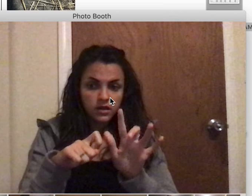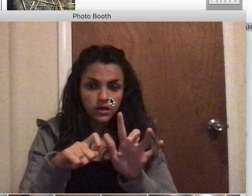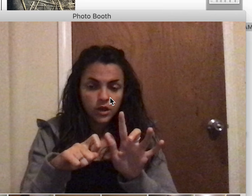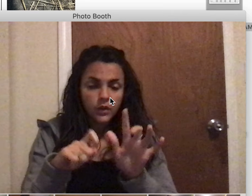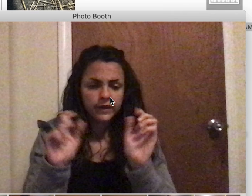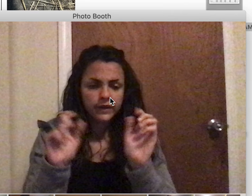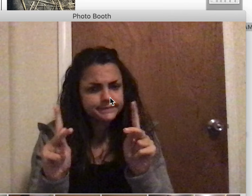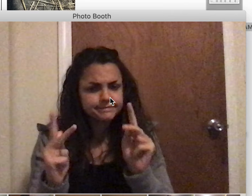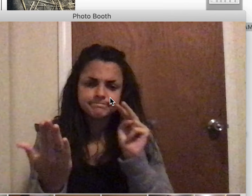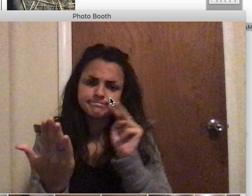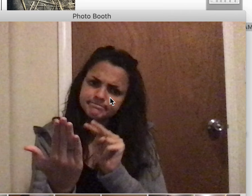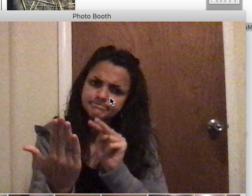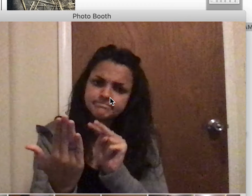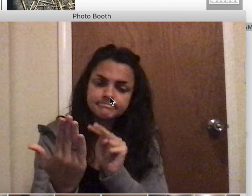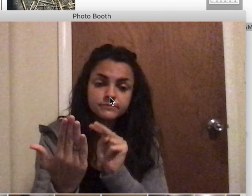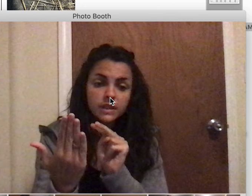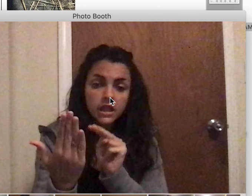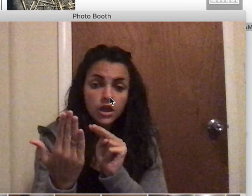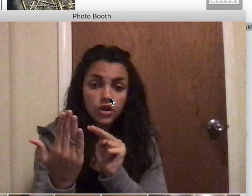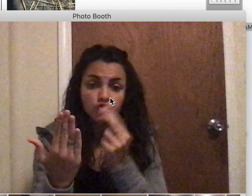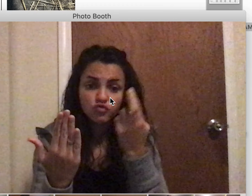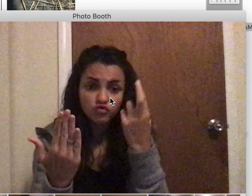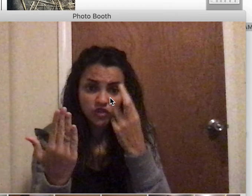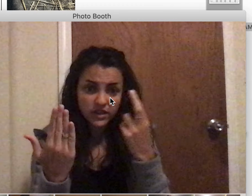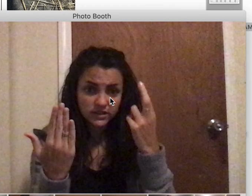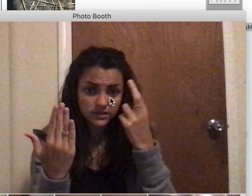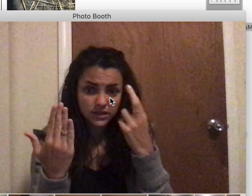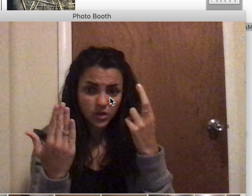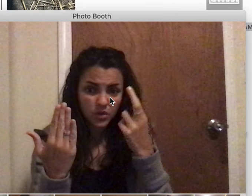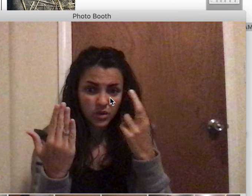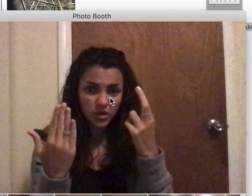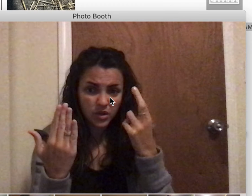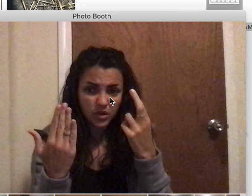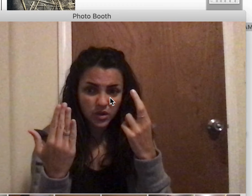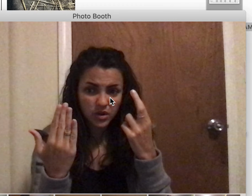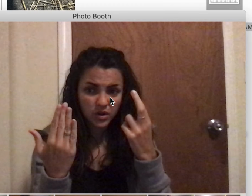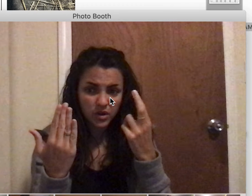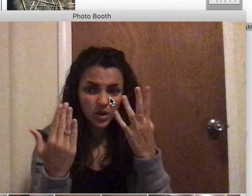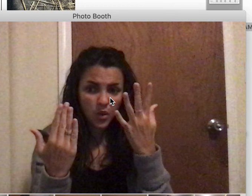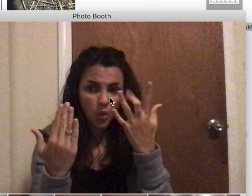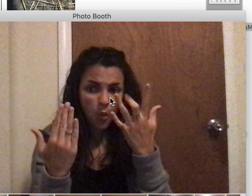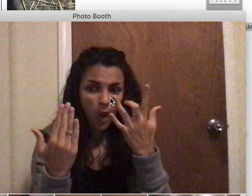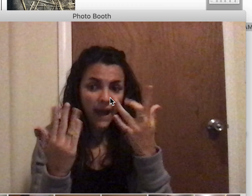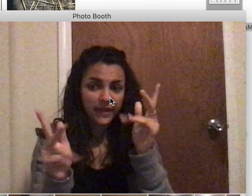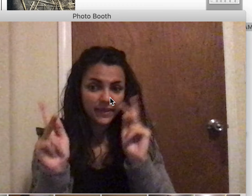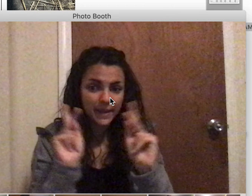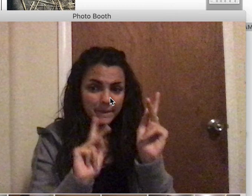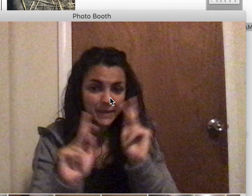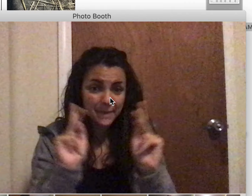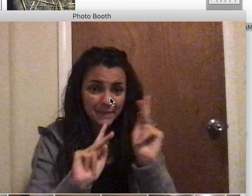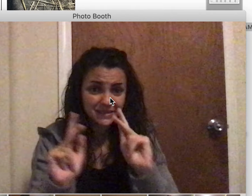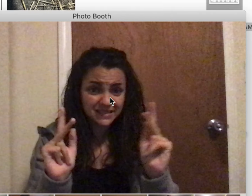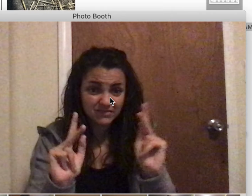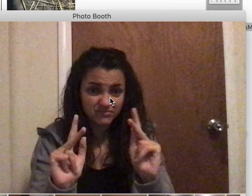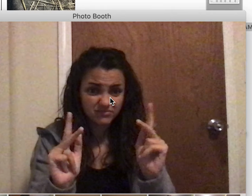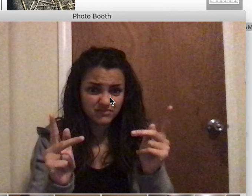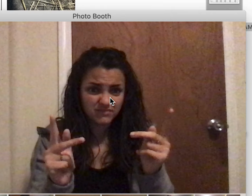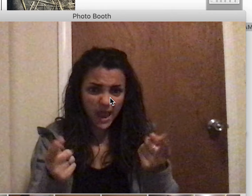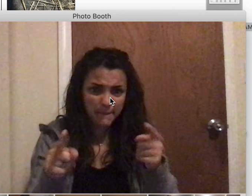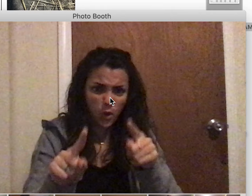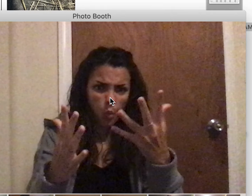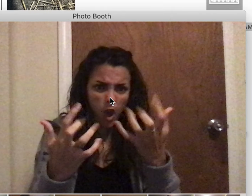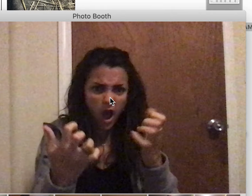here. The reason, why are these people having hydrofracking on their property? So the reason for